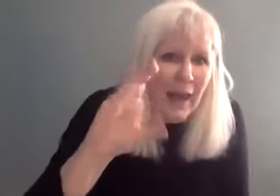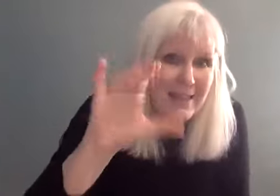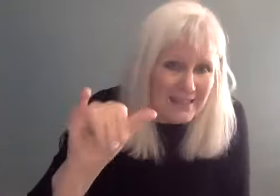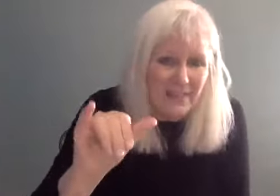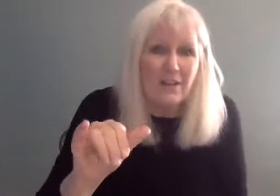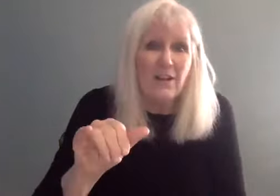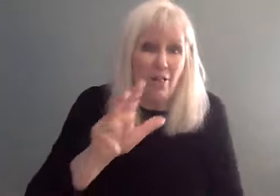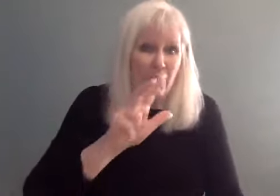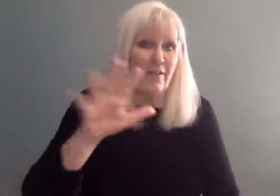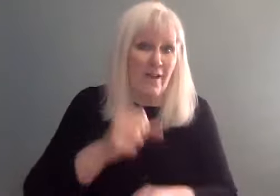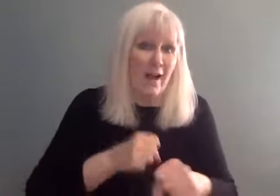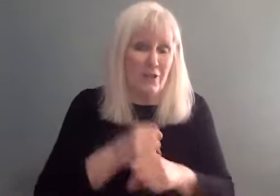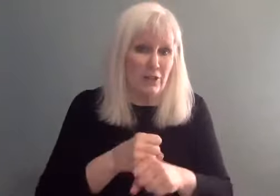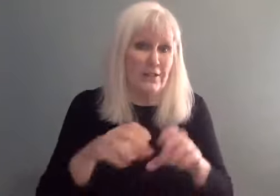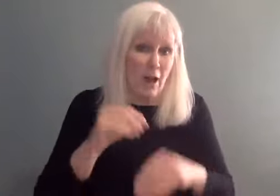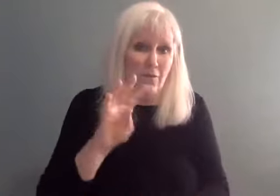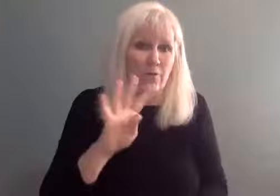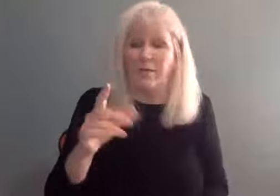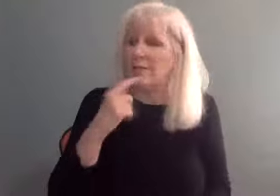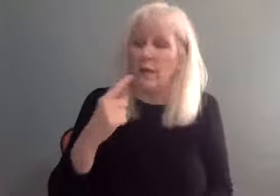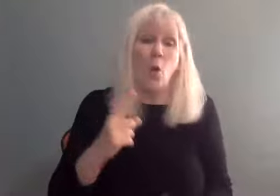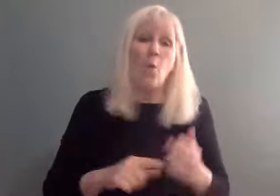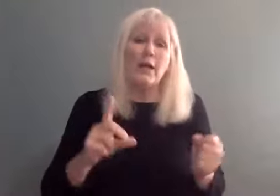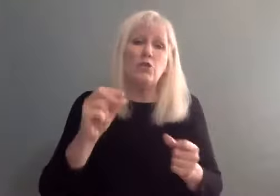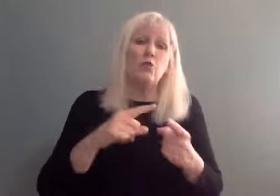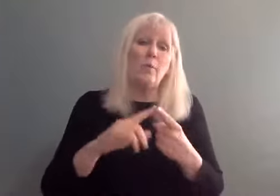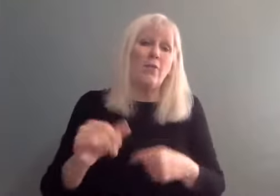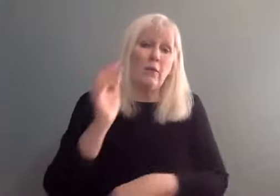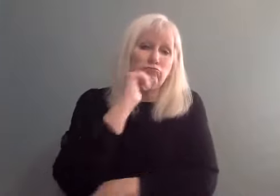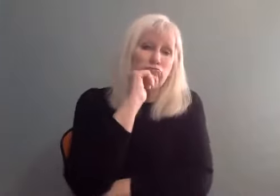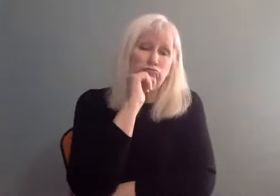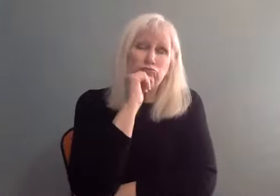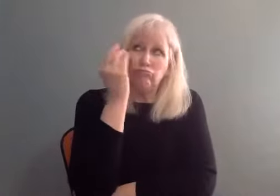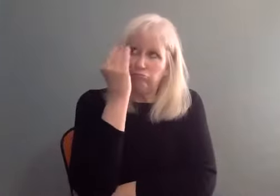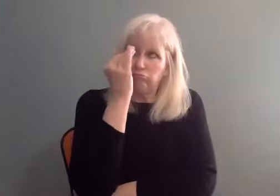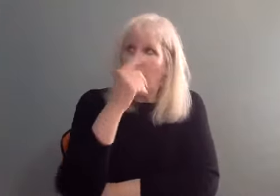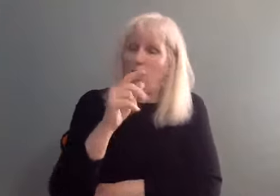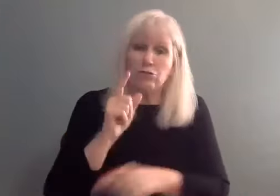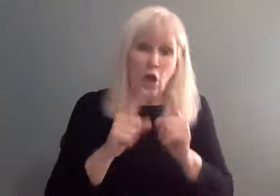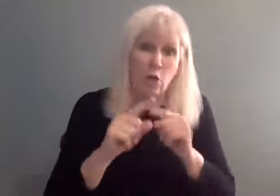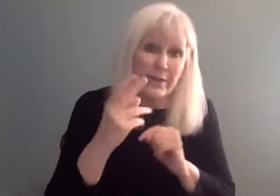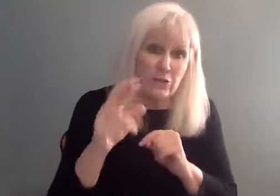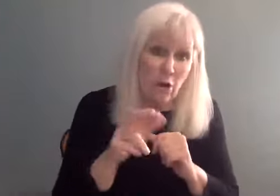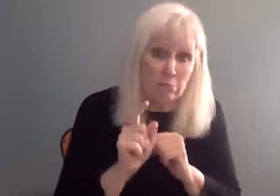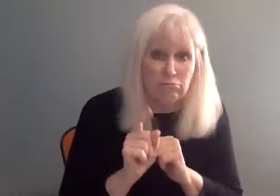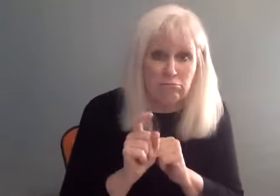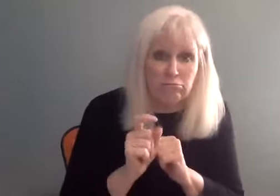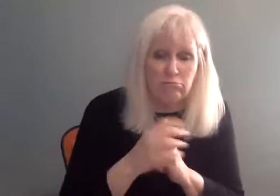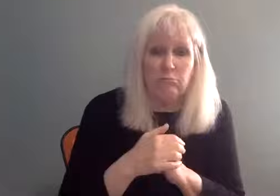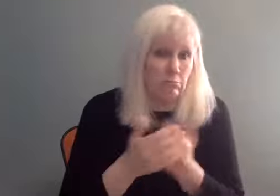years. He said to me, what can you do about that? So I said, well, maybe I can talk to HR about it. And so they had a new HR director